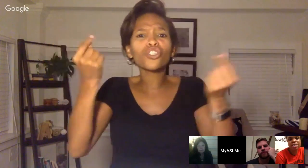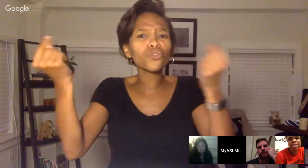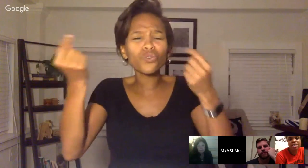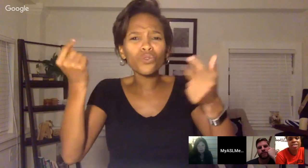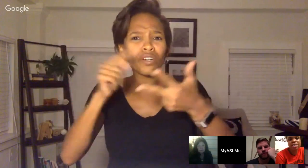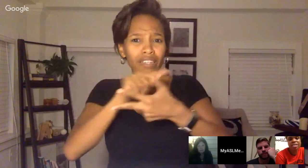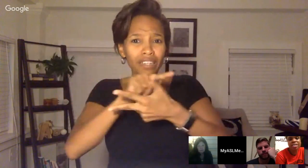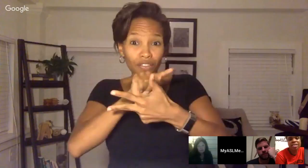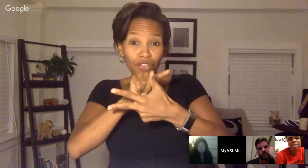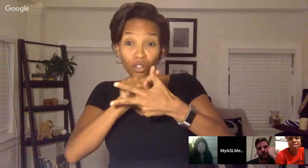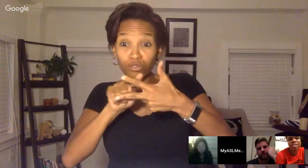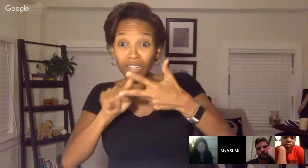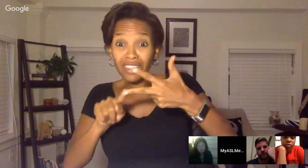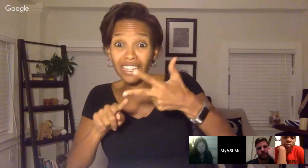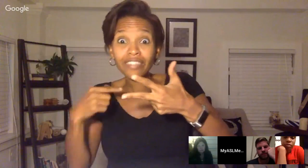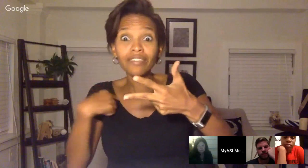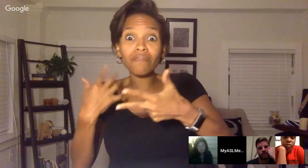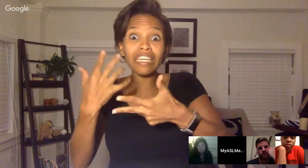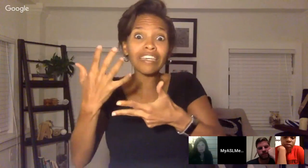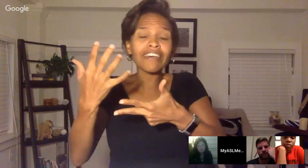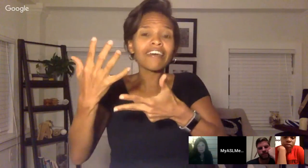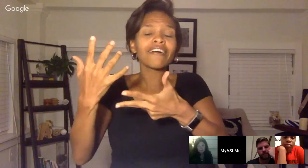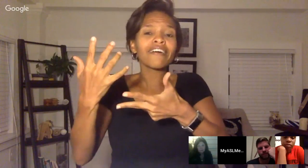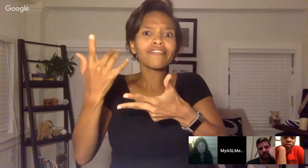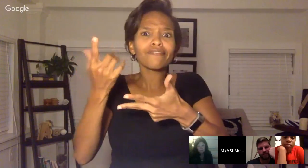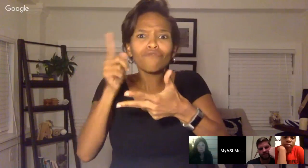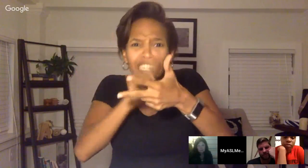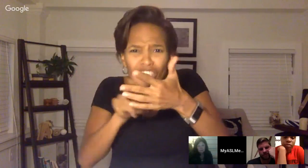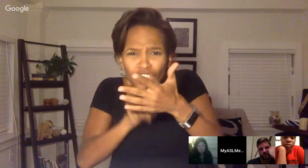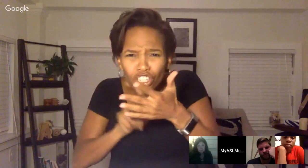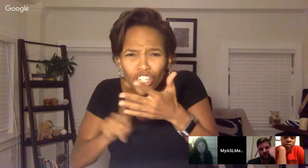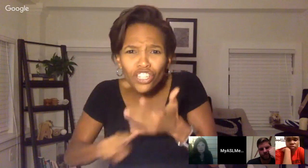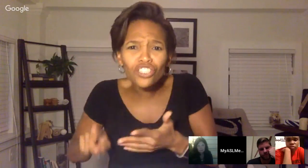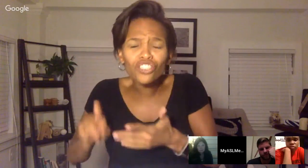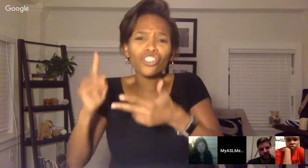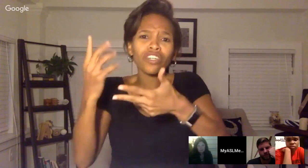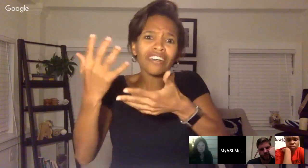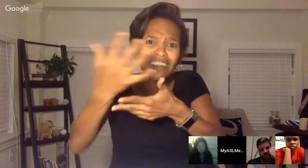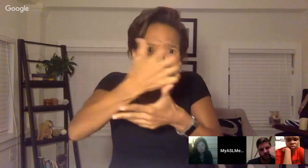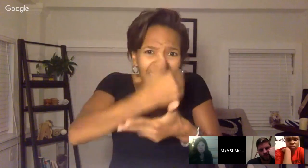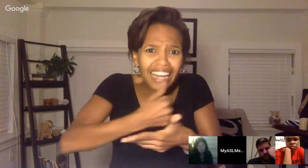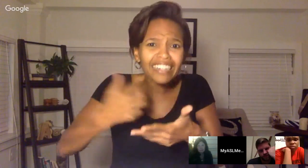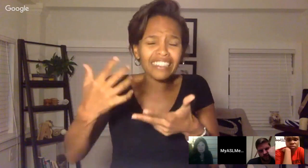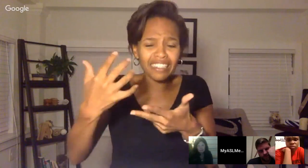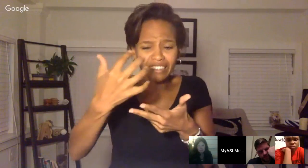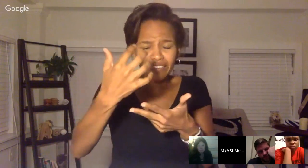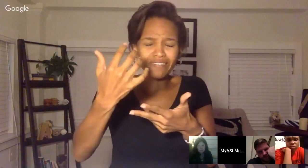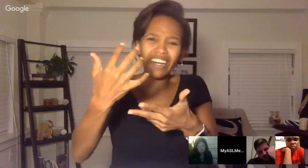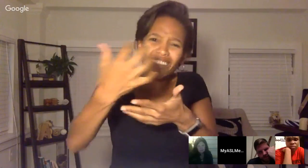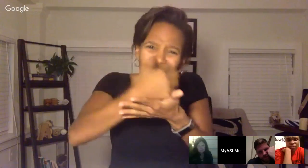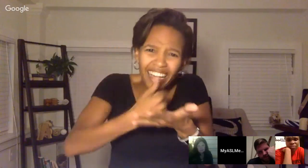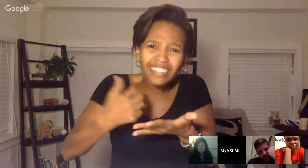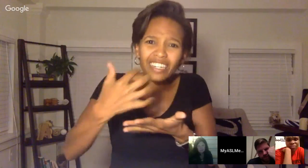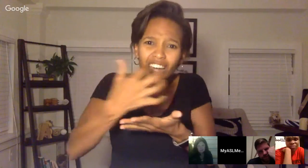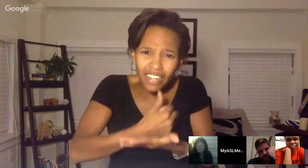outside do, those three things, me, research, collect.